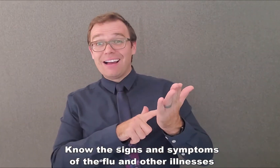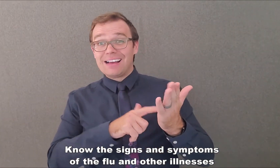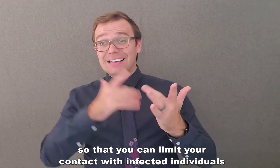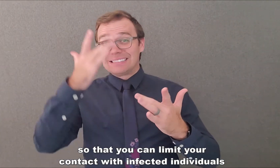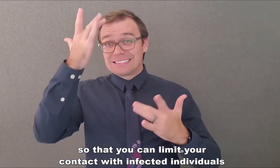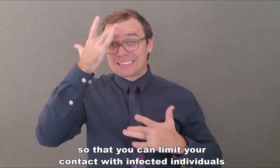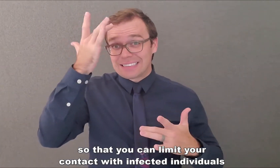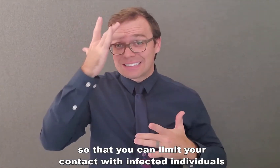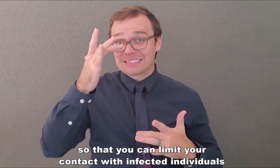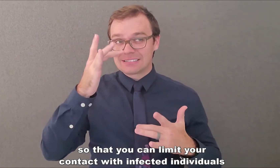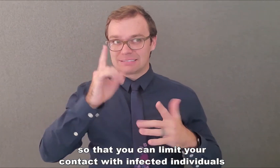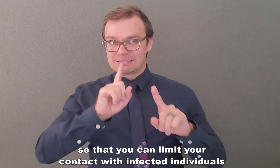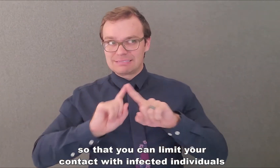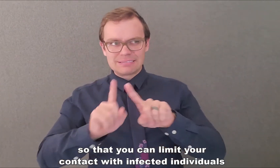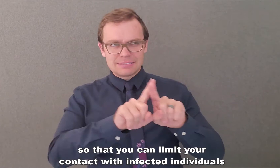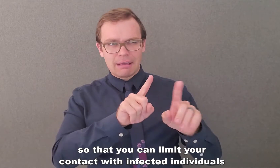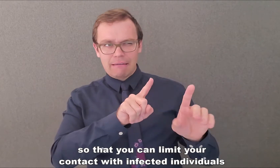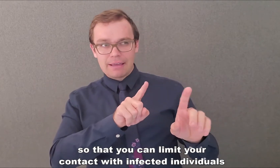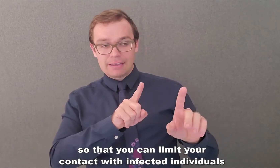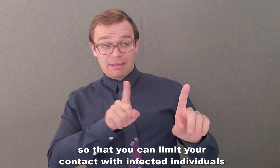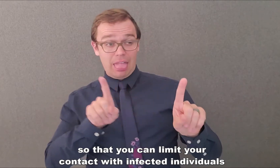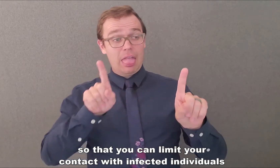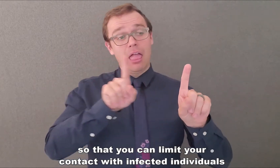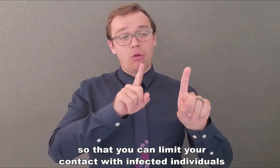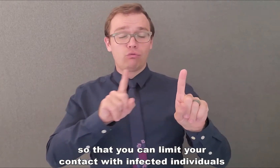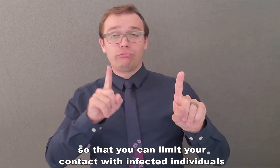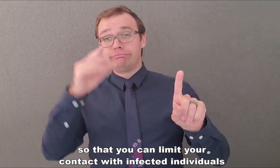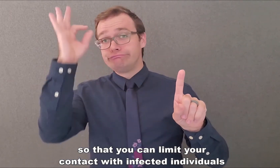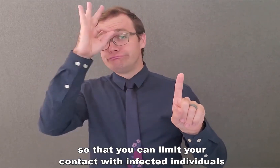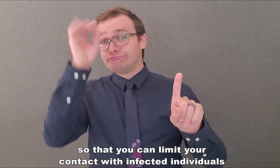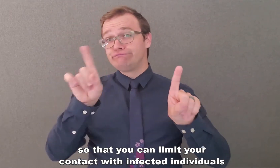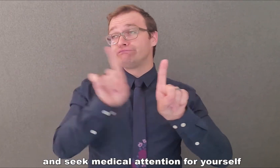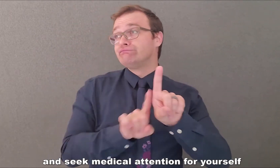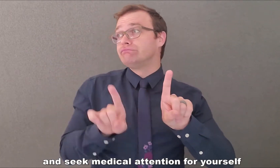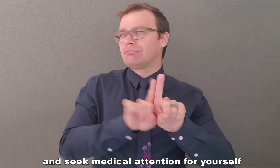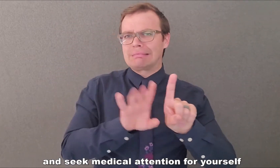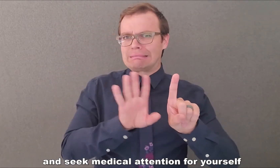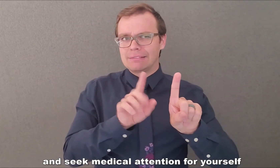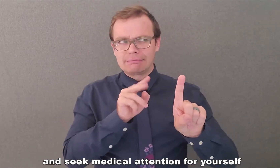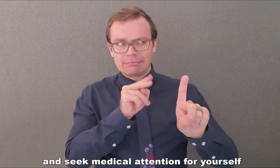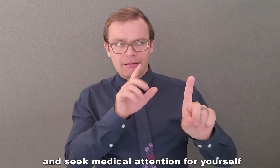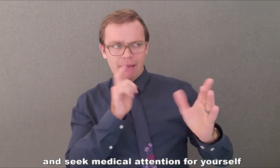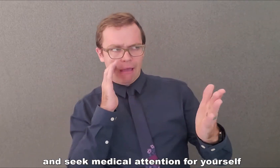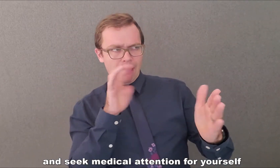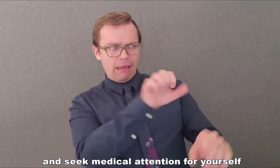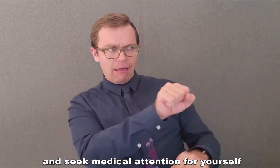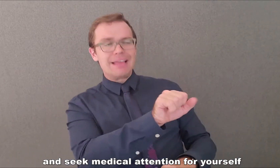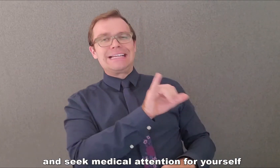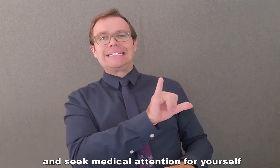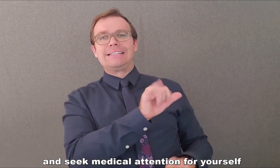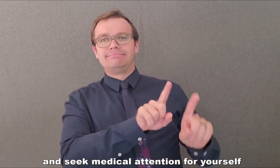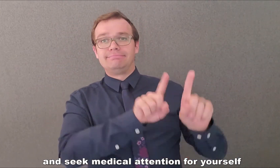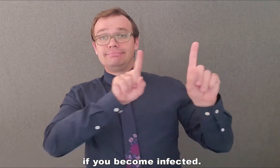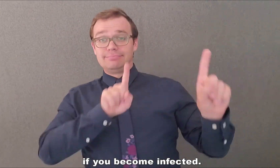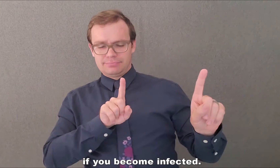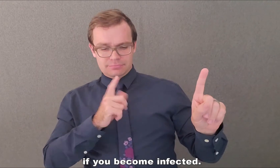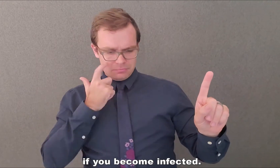so that you can limit your contact with infected individuals and seek medical attention for yourself if you